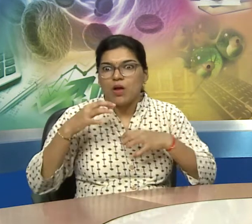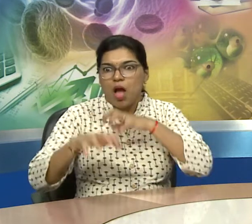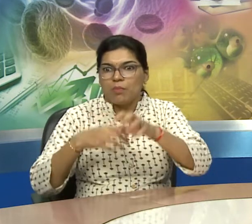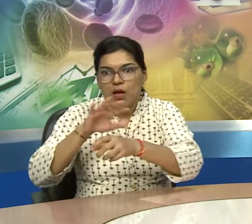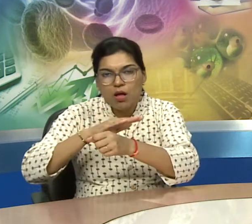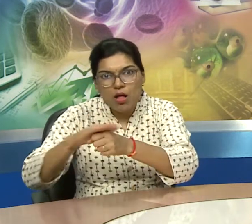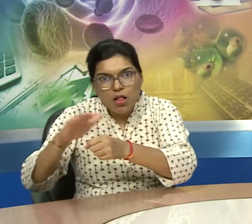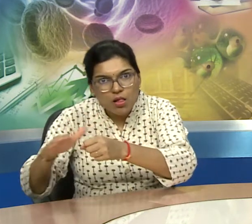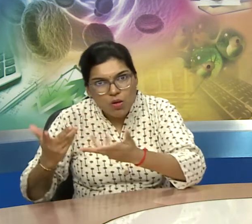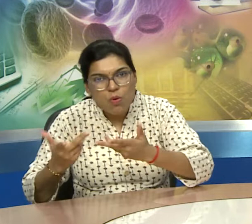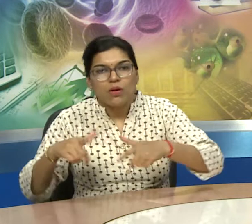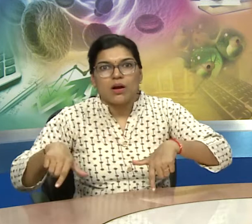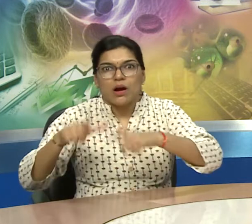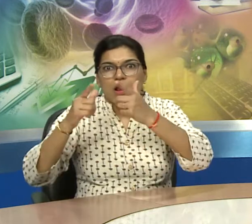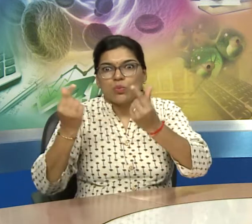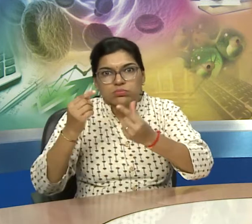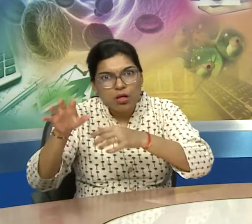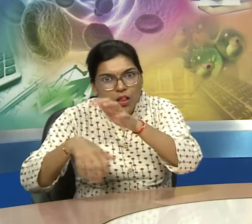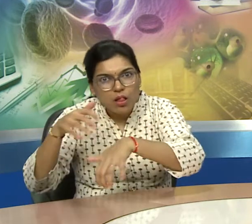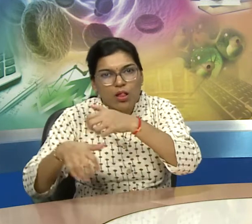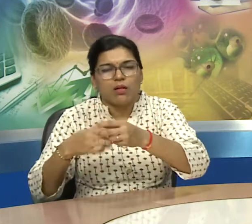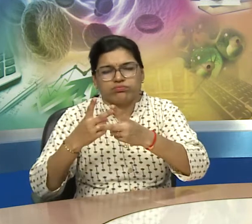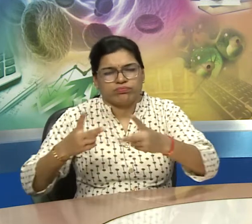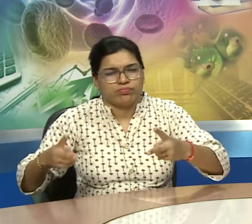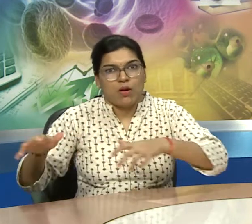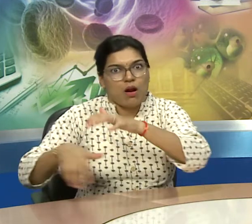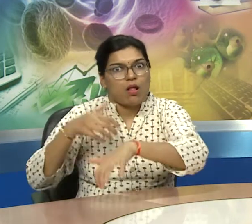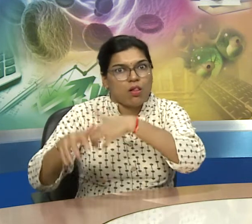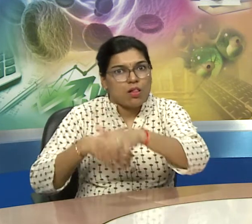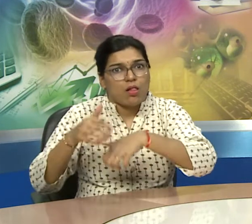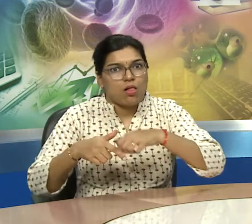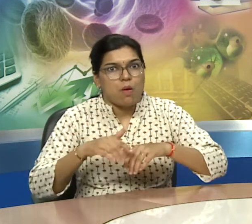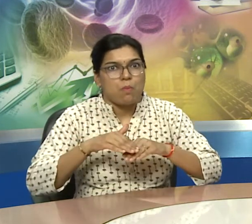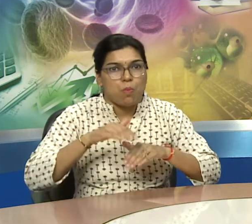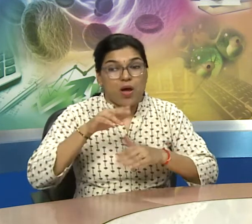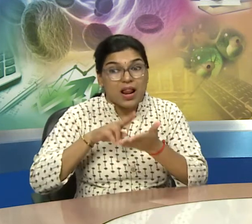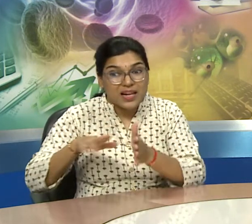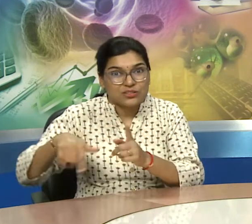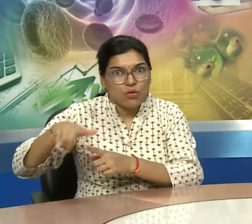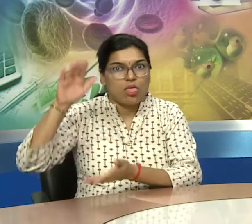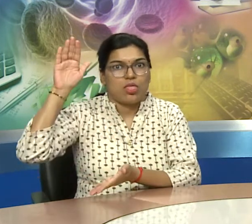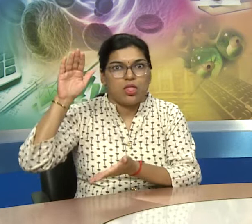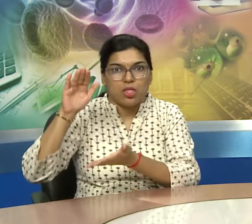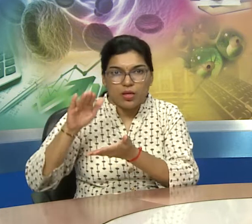natural sources got depleted, and then arose the need to get materials from